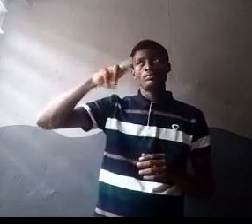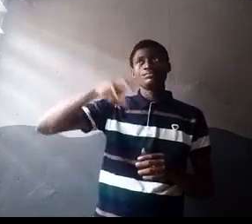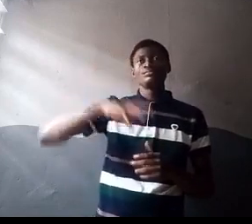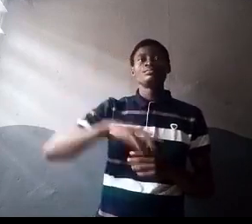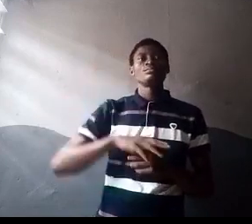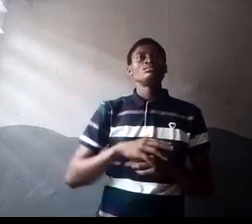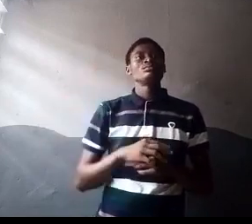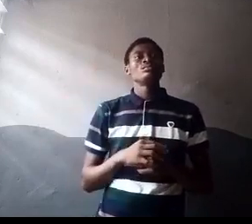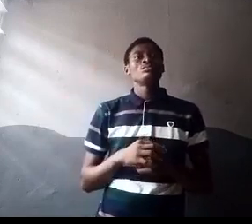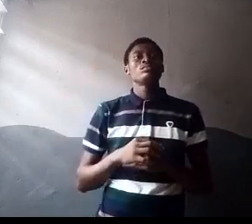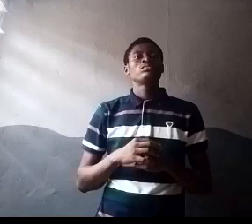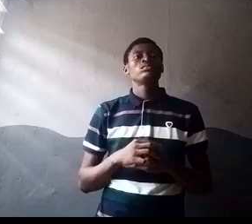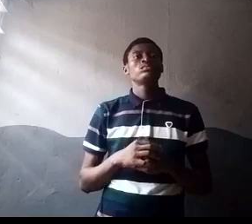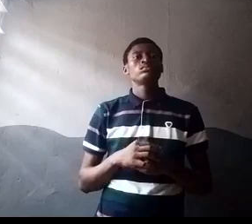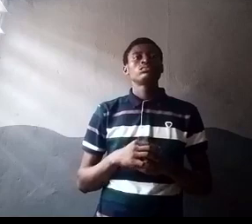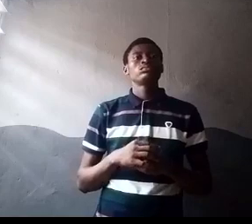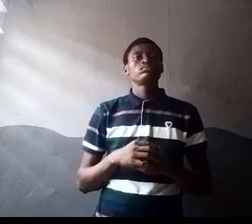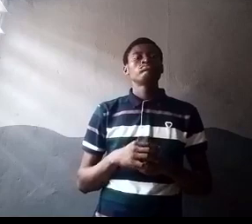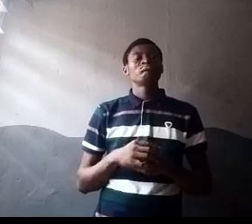Hello, Yeah, can you hear me?